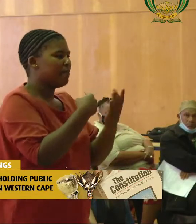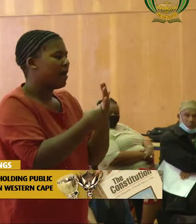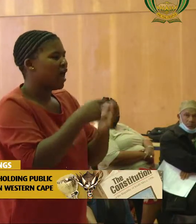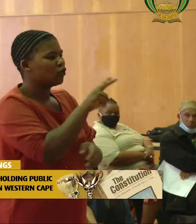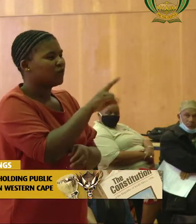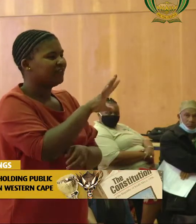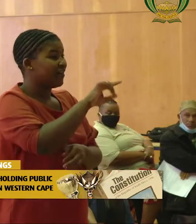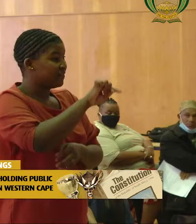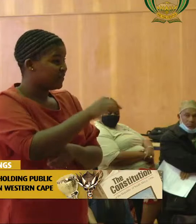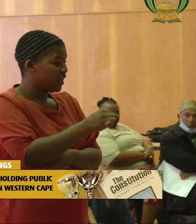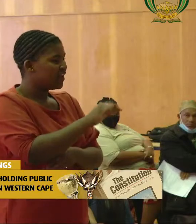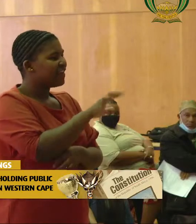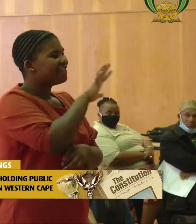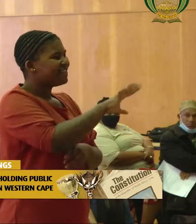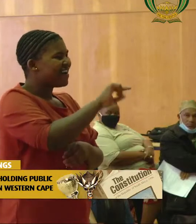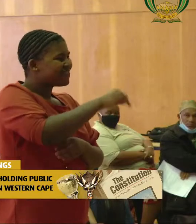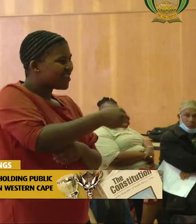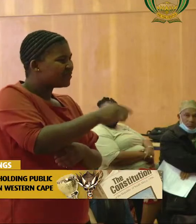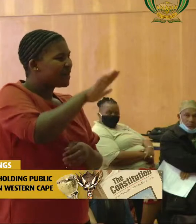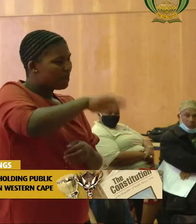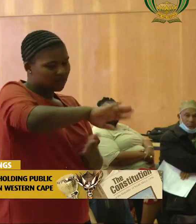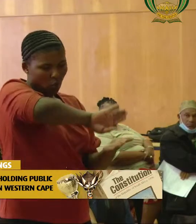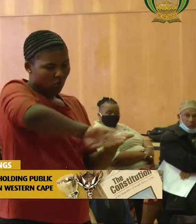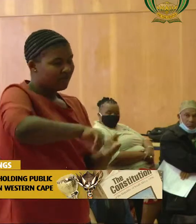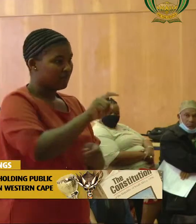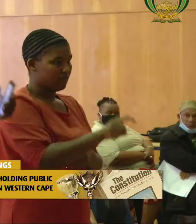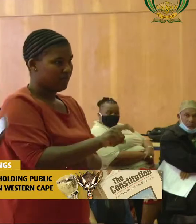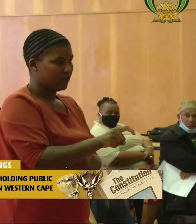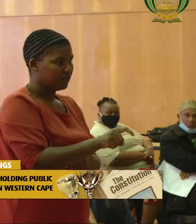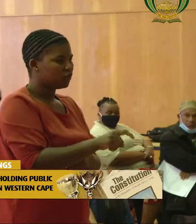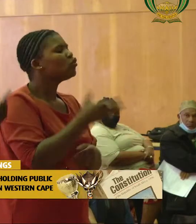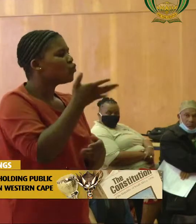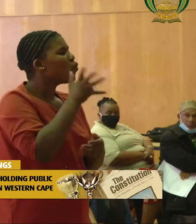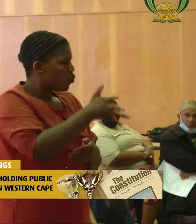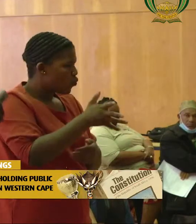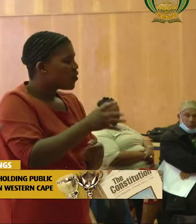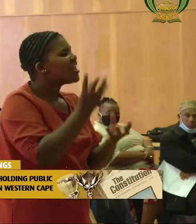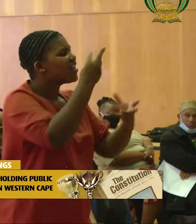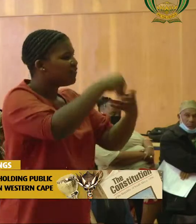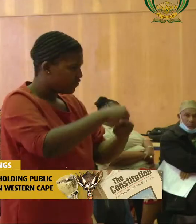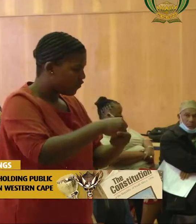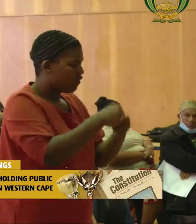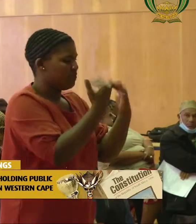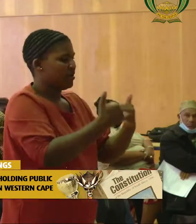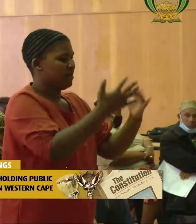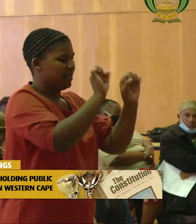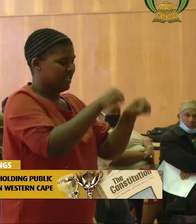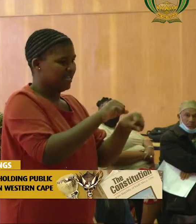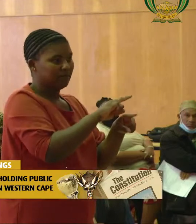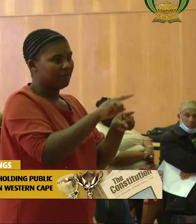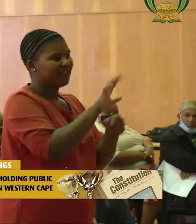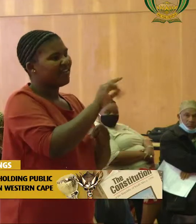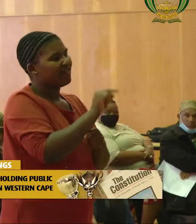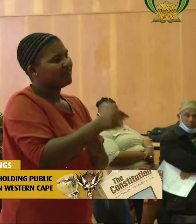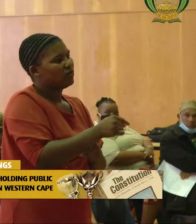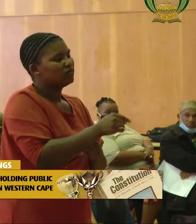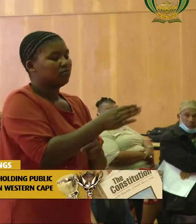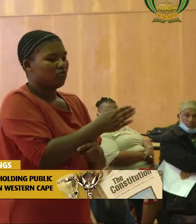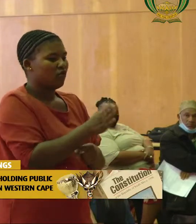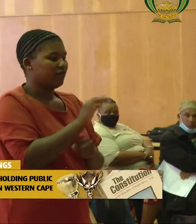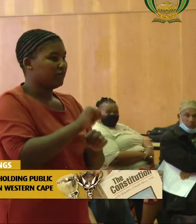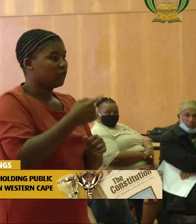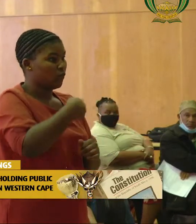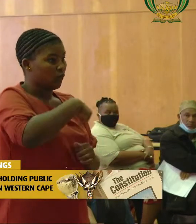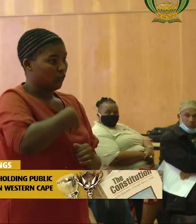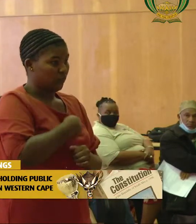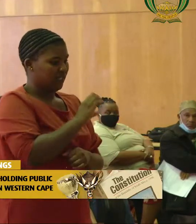saying the 5,000 must be forfeited. And anyway, you are still going to get equal representation like any other parties. That is the